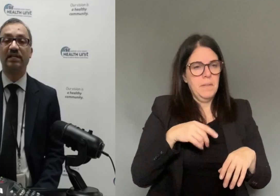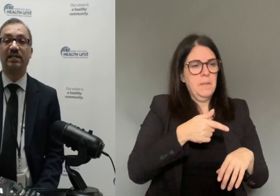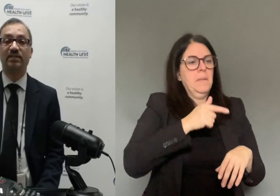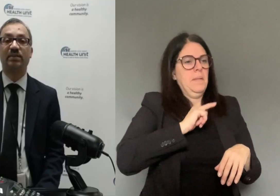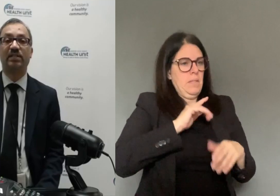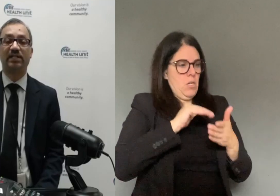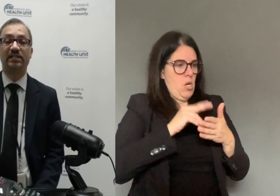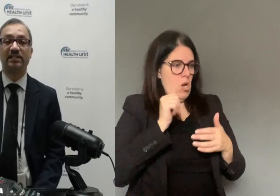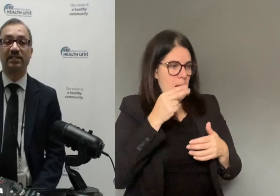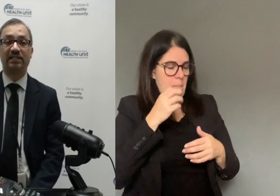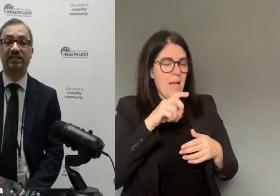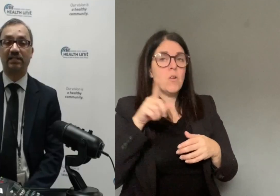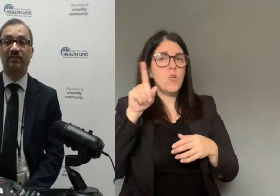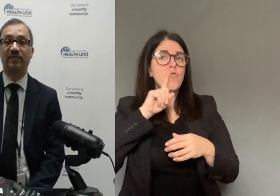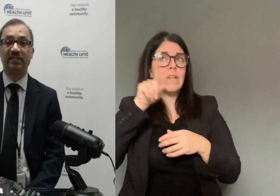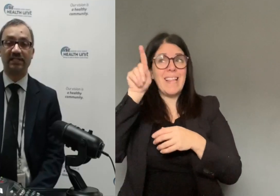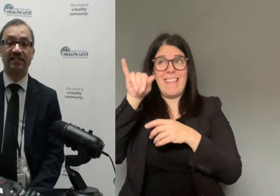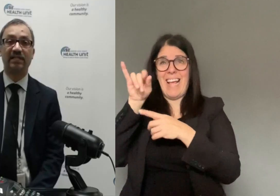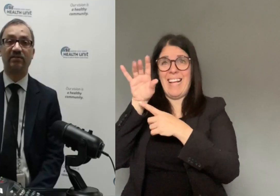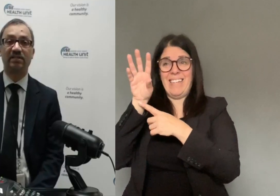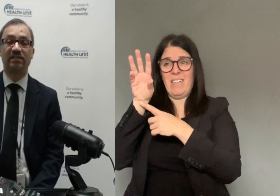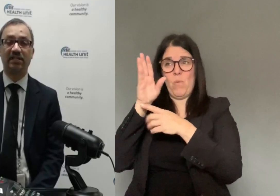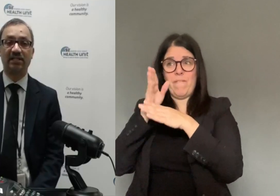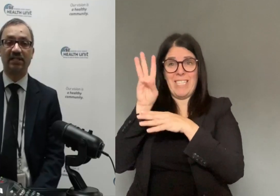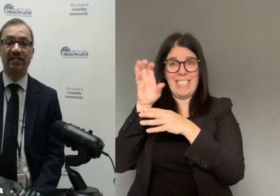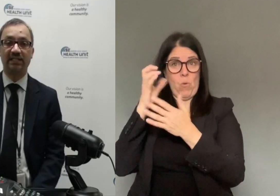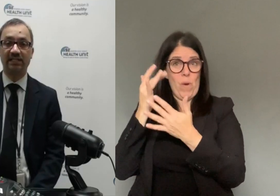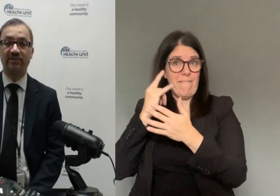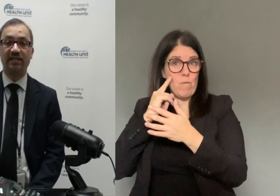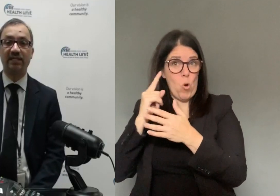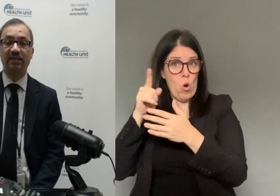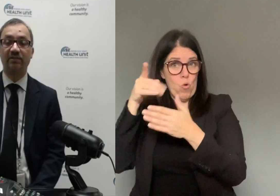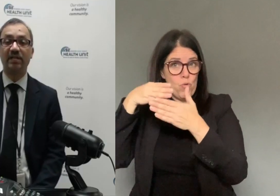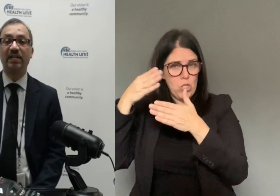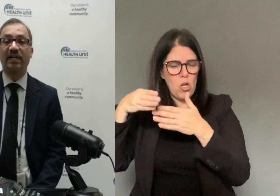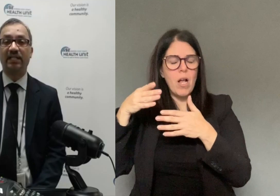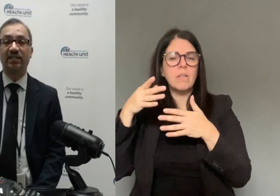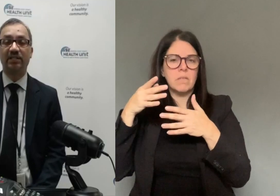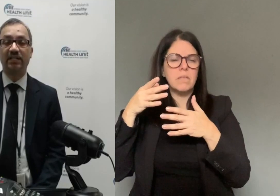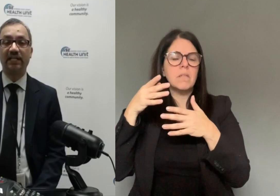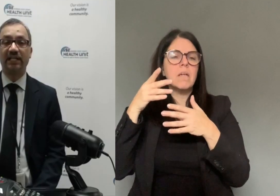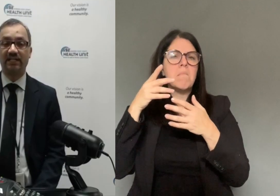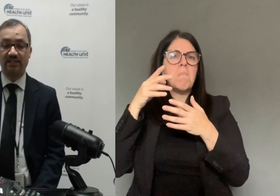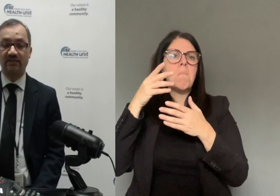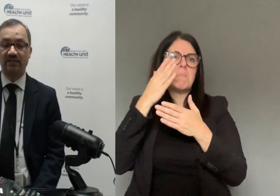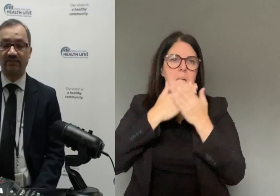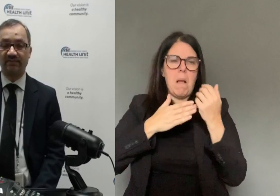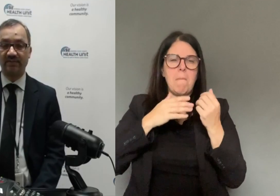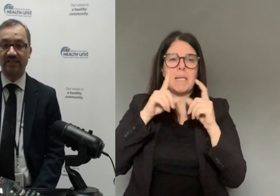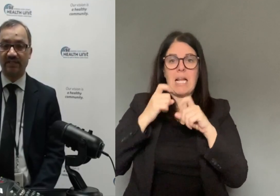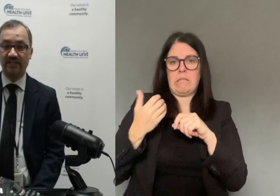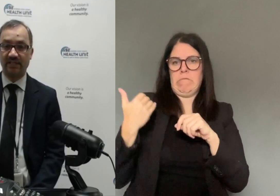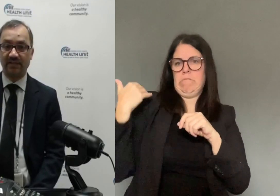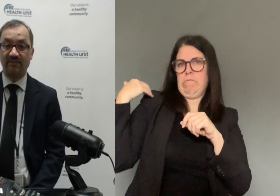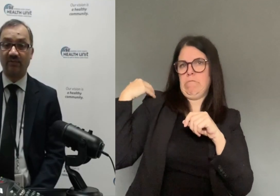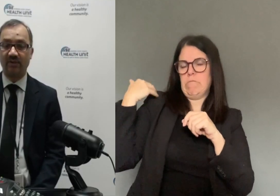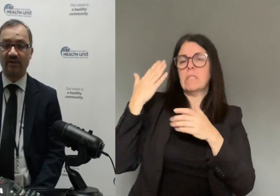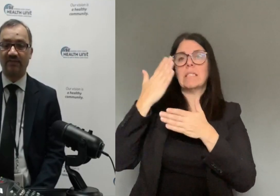tests as well as some of the test results that are getting delayed right now. And the delay is due to several